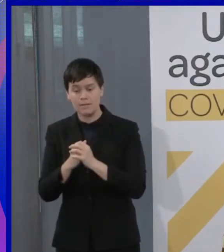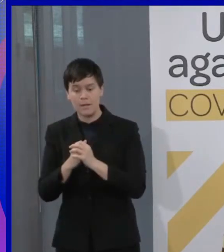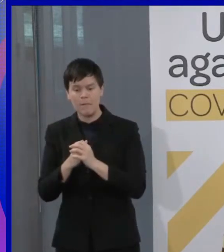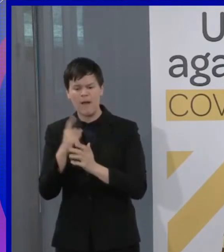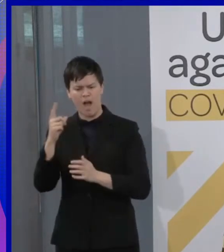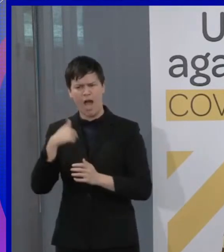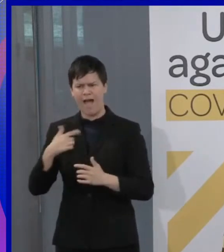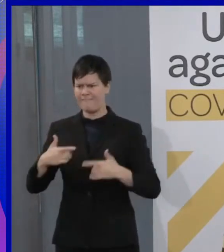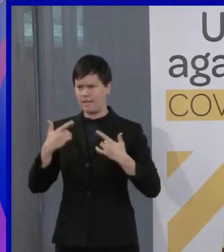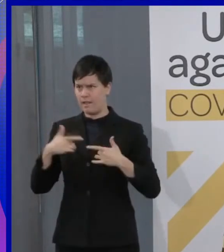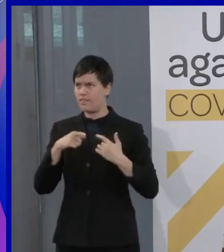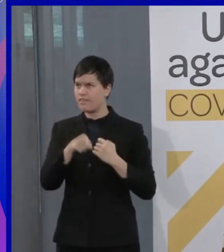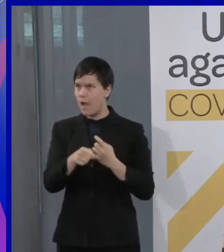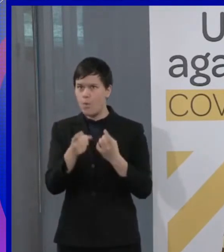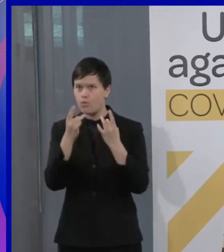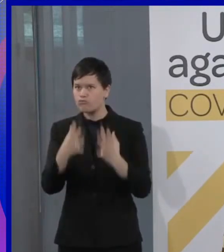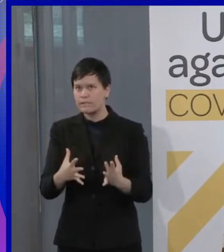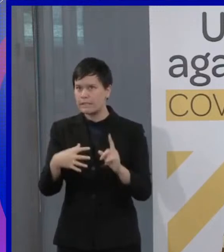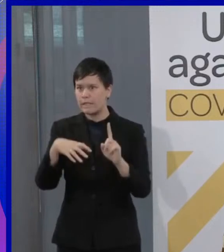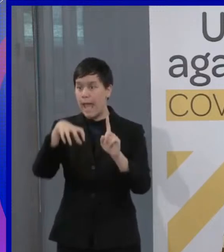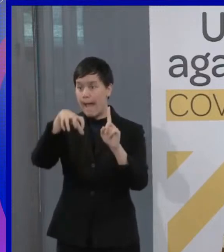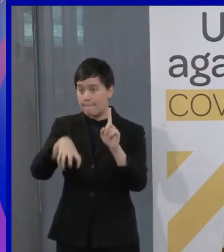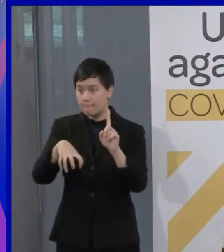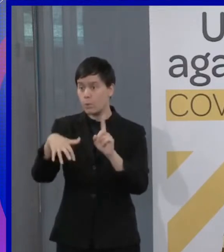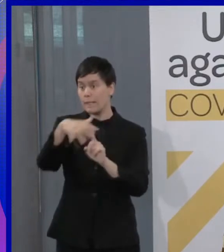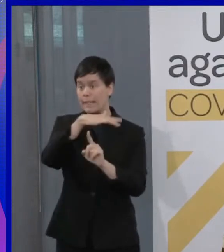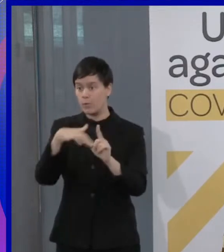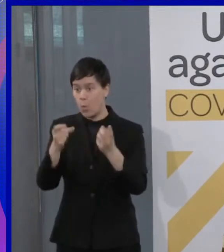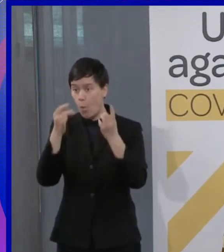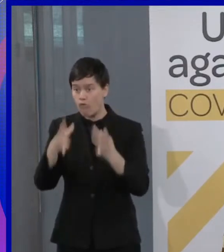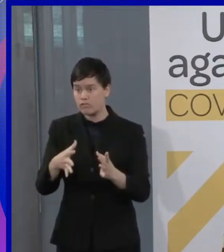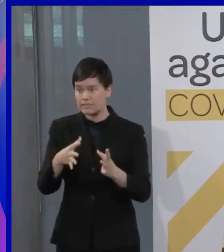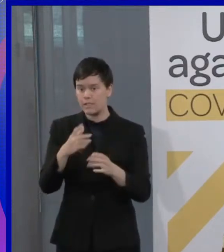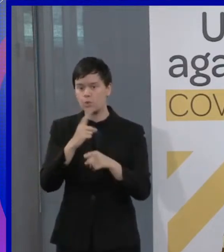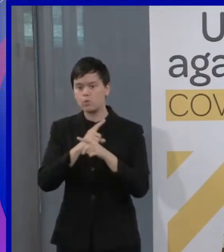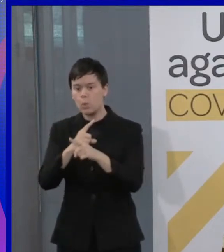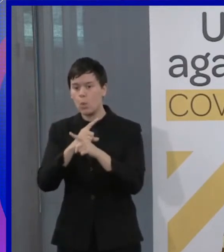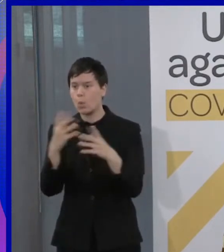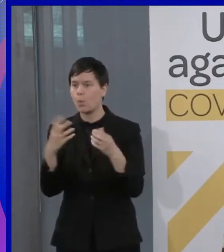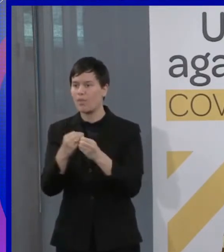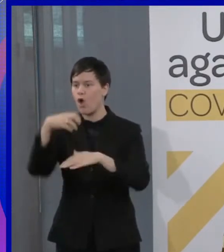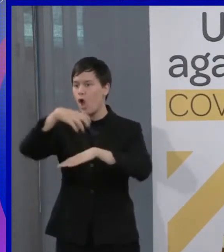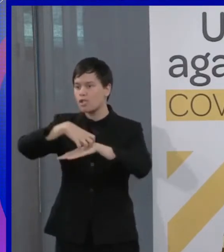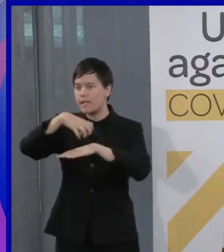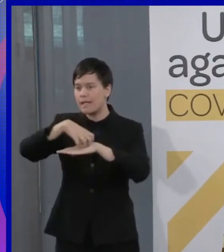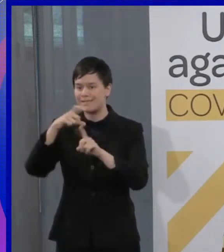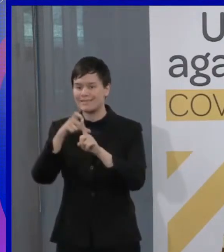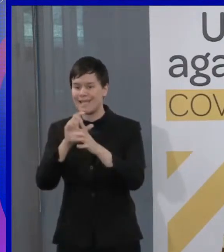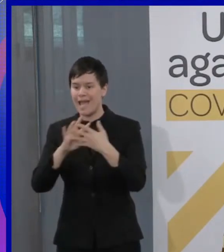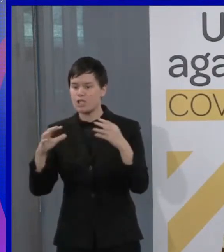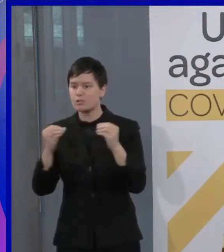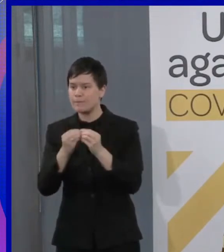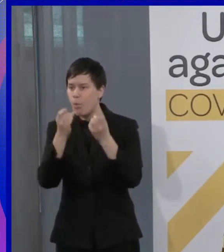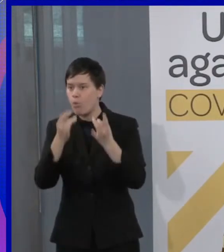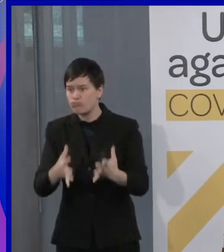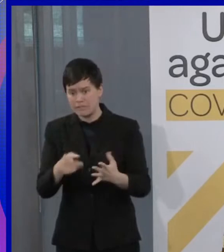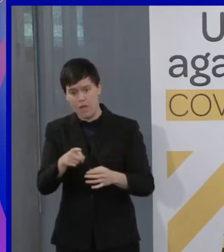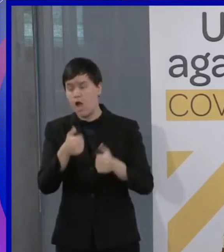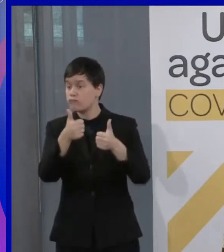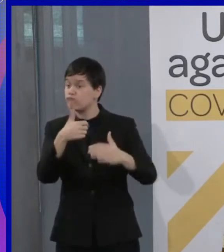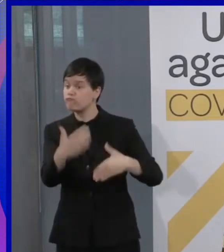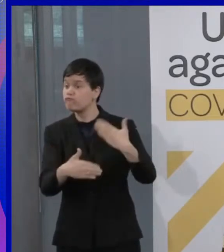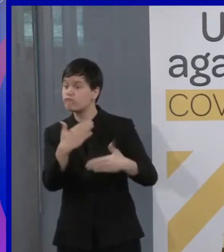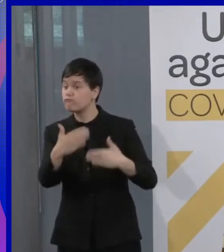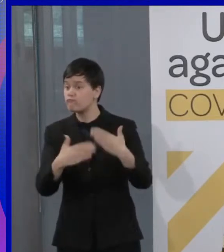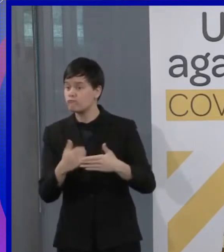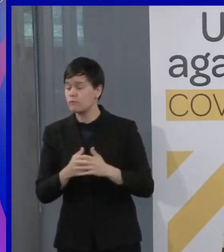DHB and with those in central government who are leading some of those conversations with communities certainly at the moment, as we just